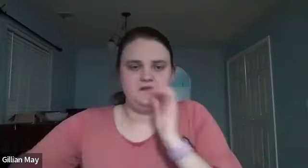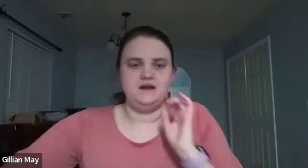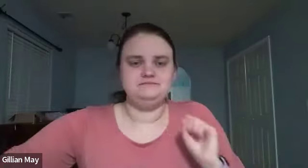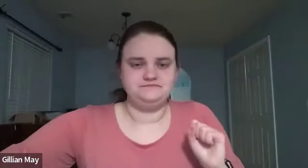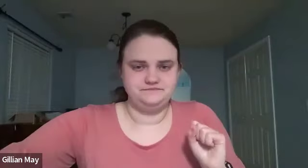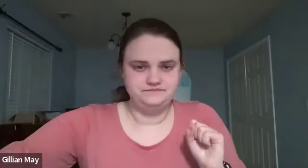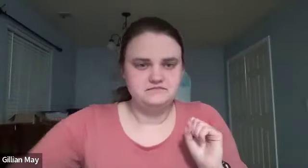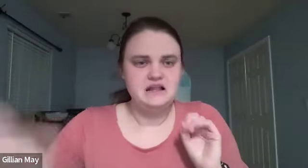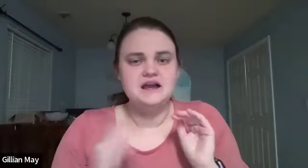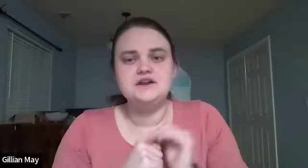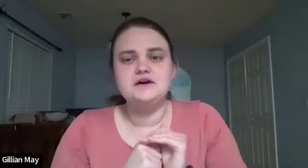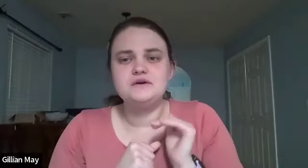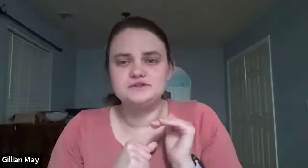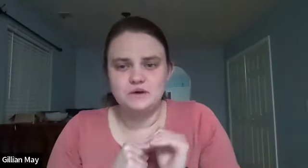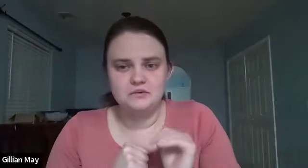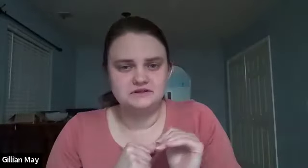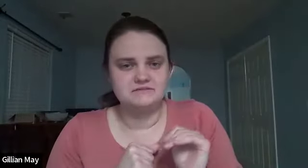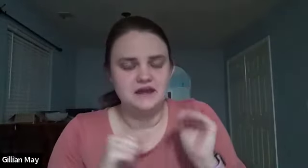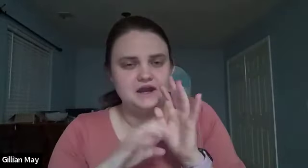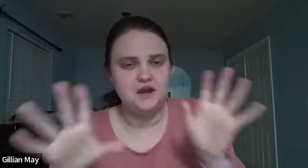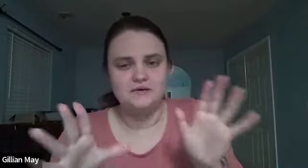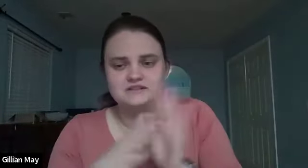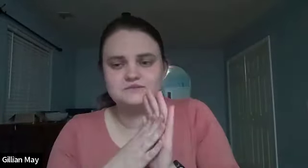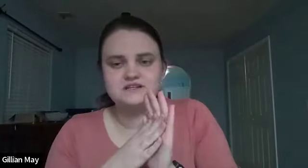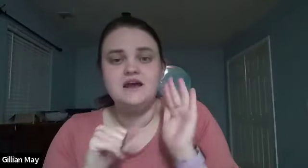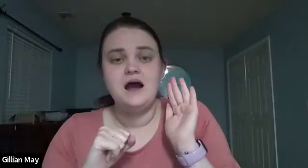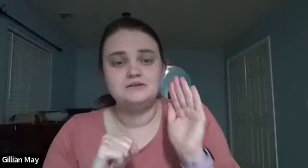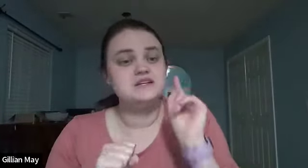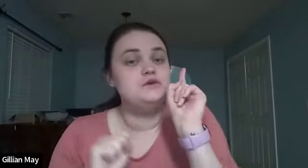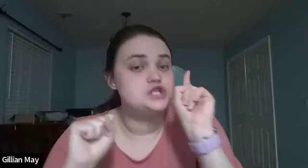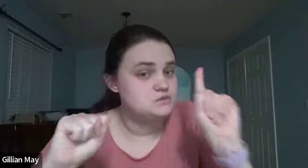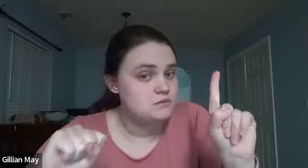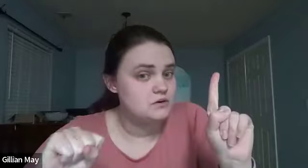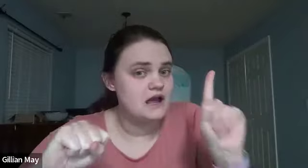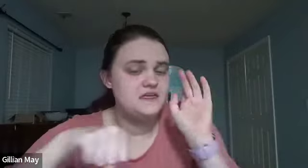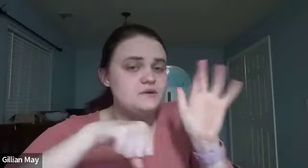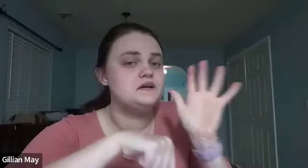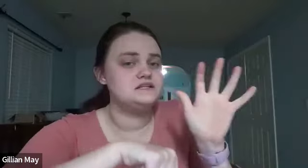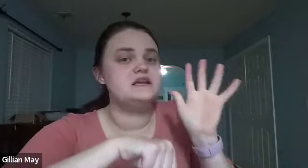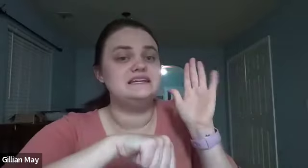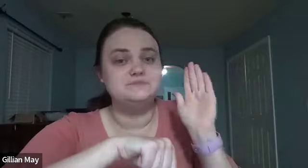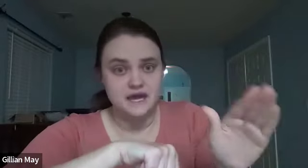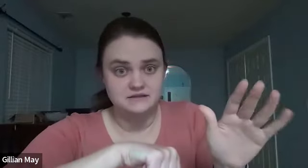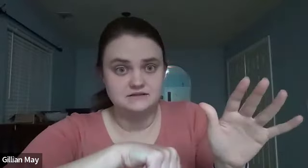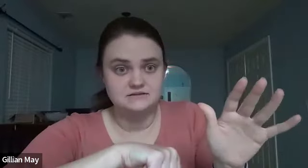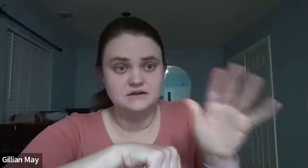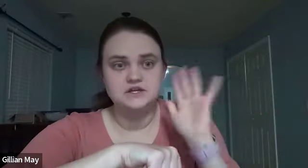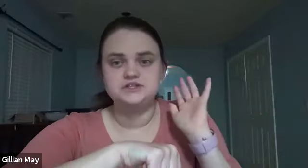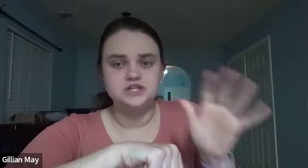Okay. I know there was one more, like I know it's almost done. I was gonna give you just one more. I think we've already done it, and it's pets. Just